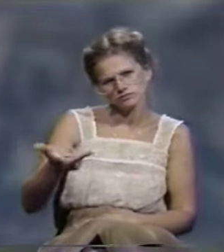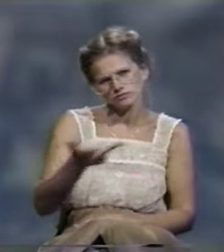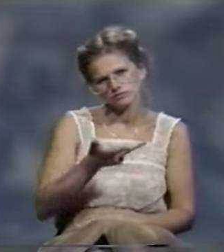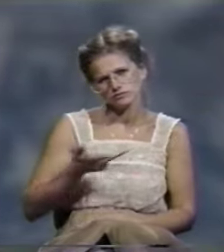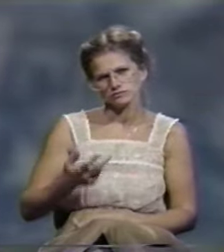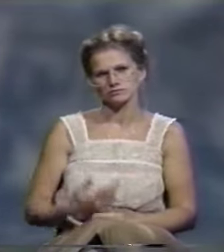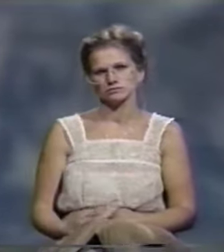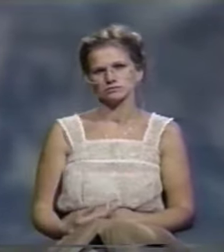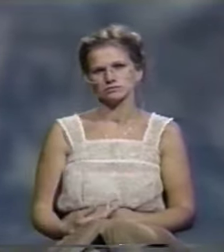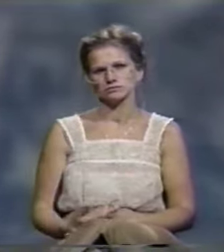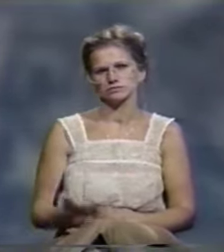The three of us.